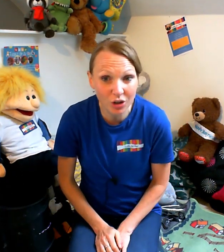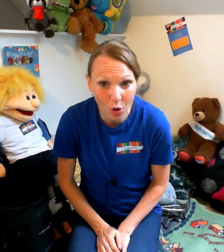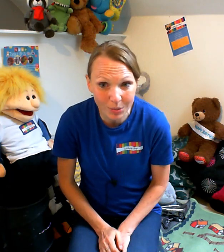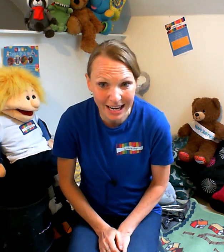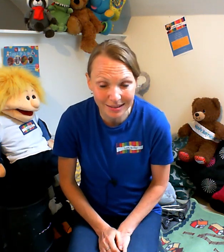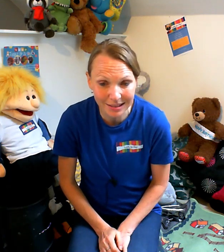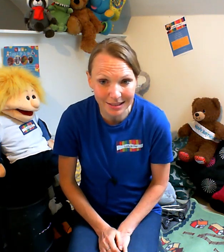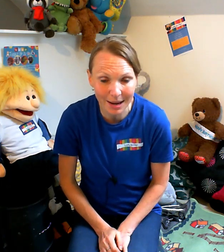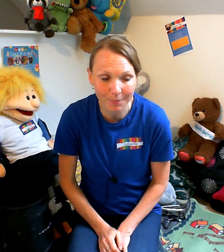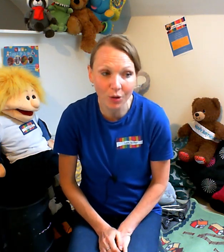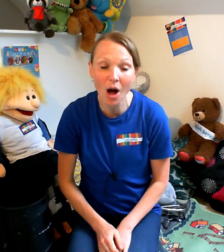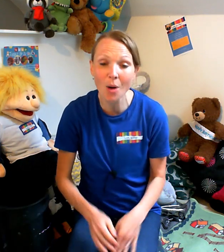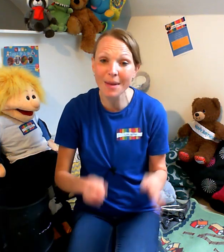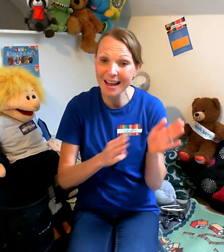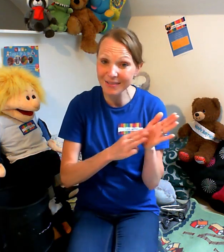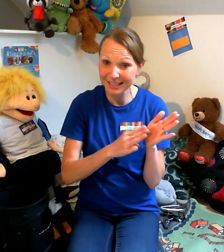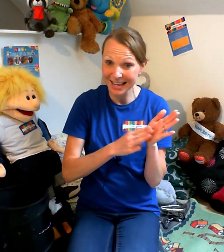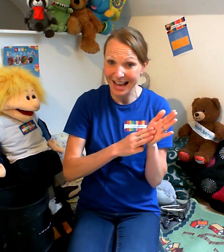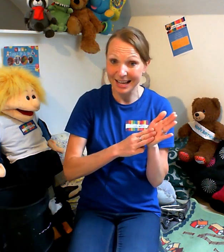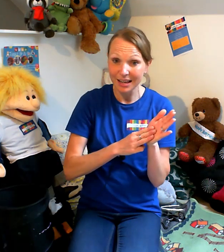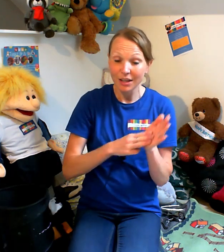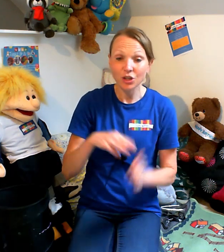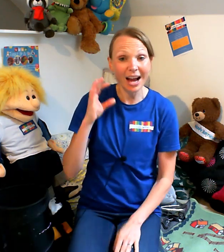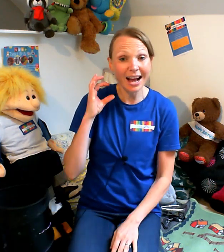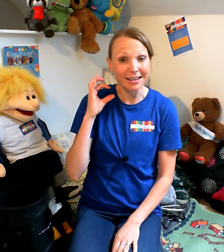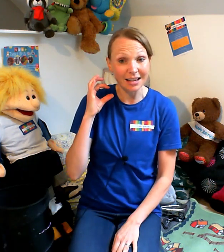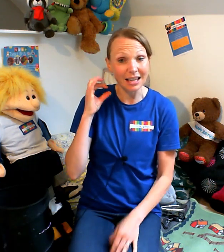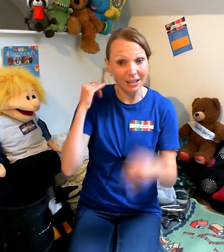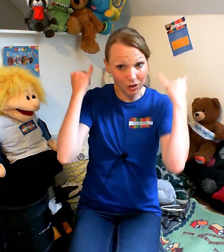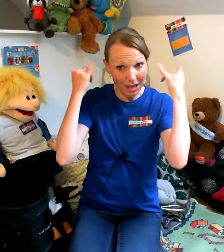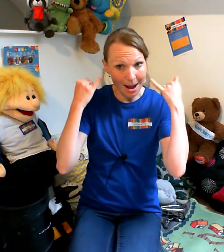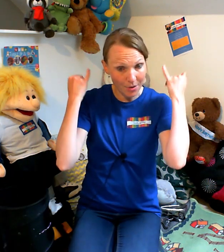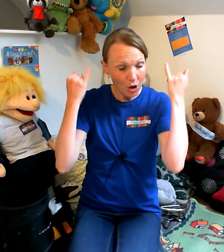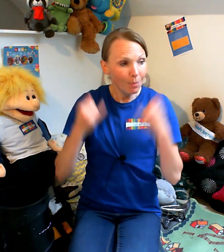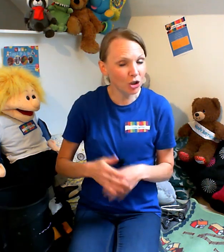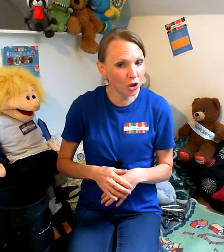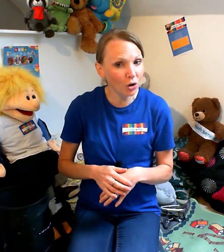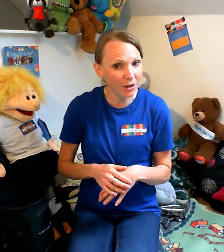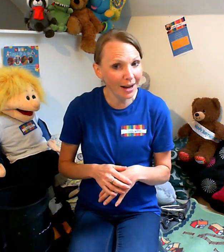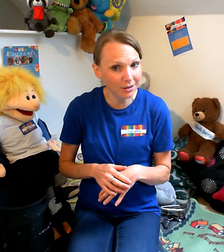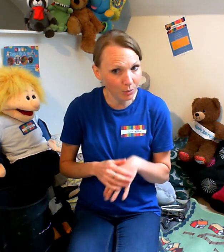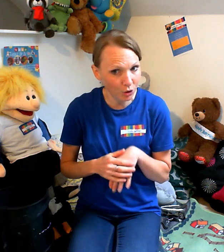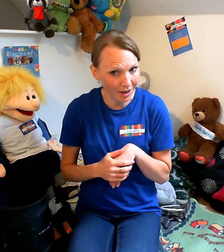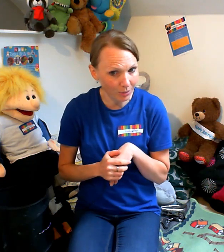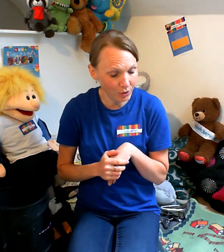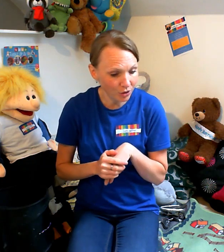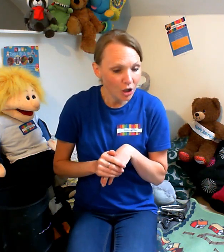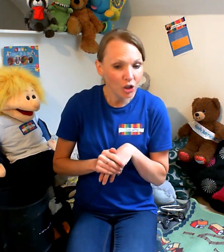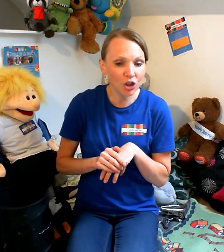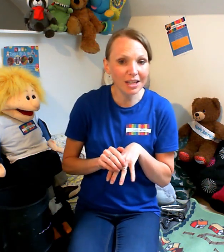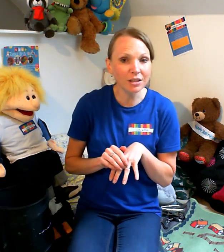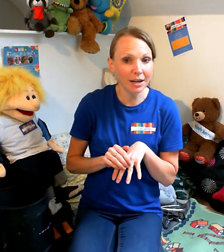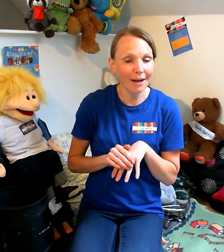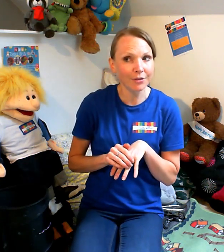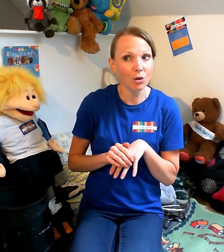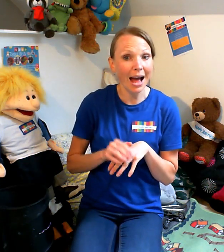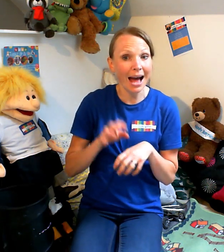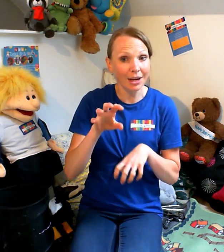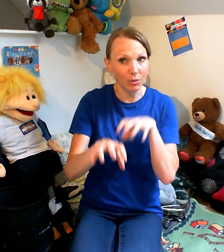normally has, isn't it? But our Mary today, she has a little lamb, but she also has some other animals. She is going to have some animals